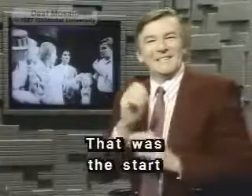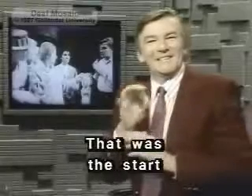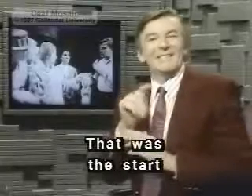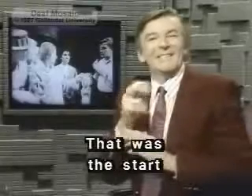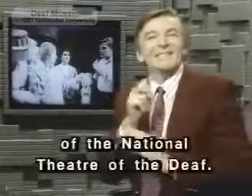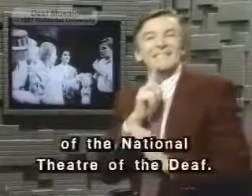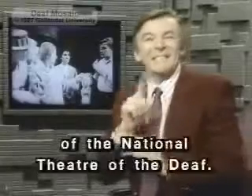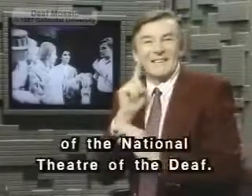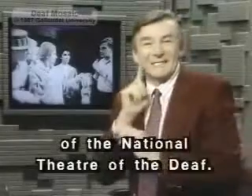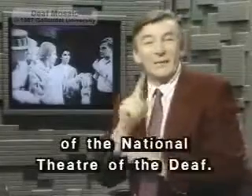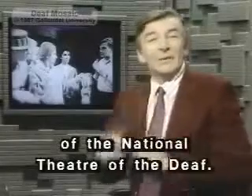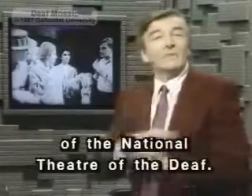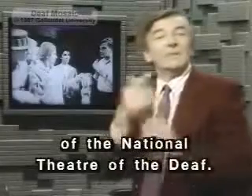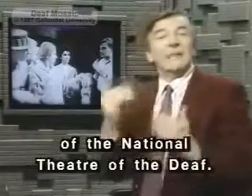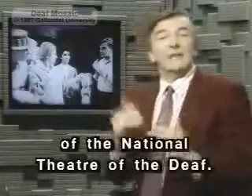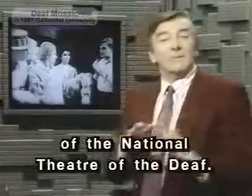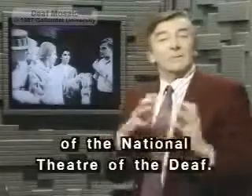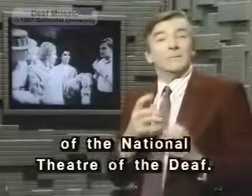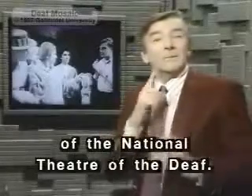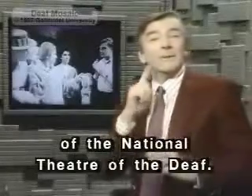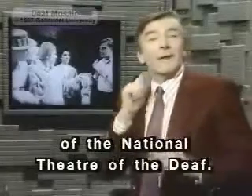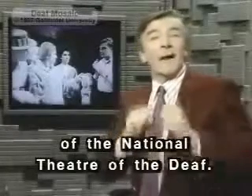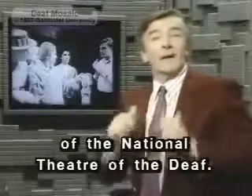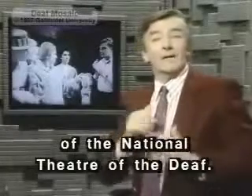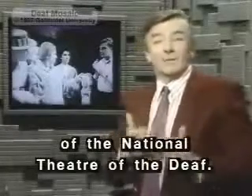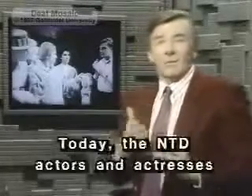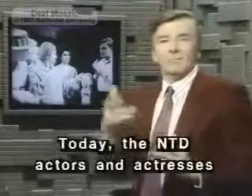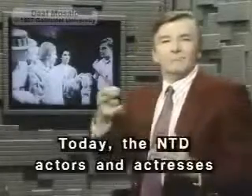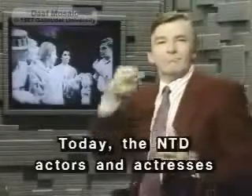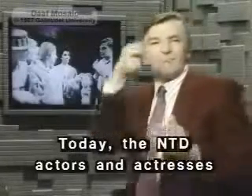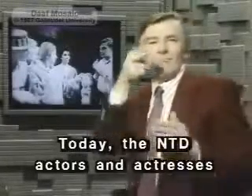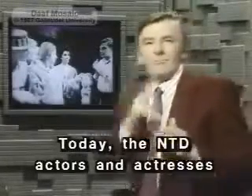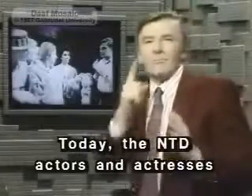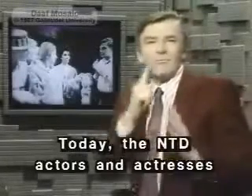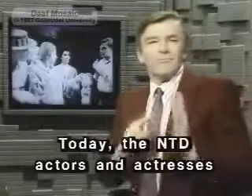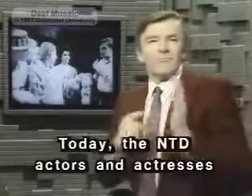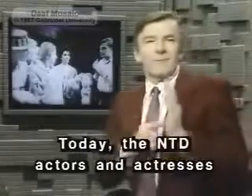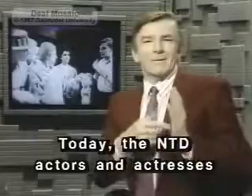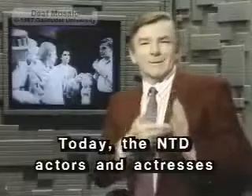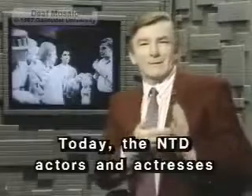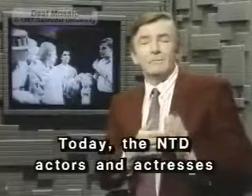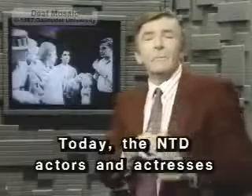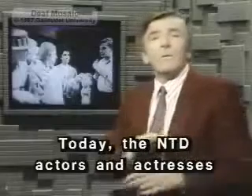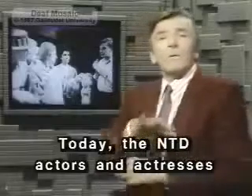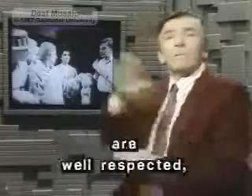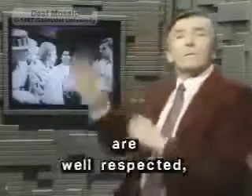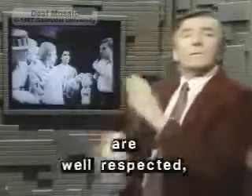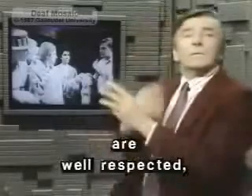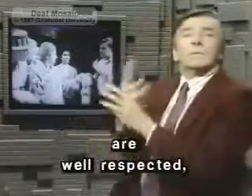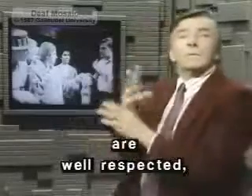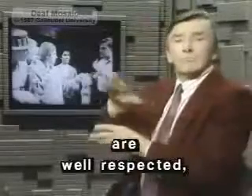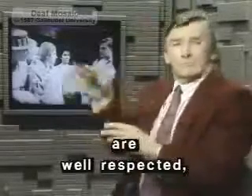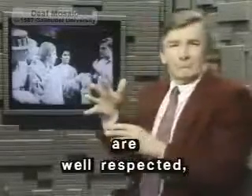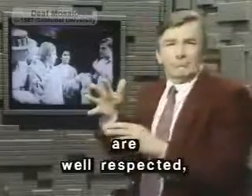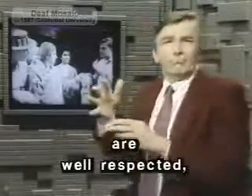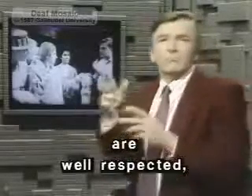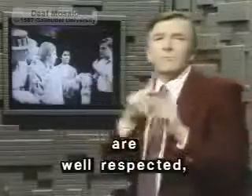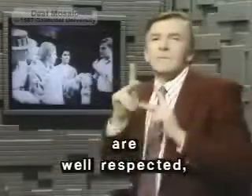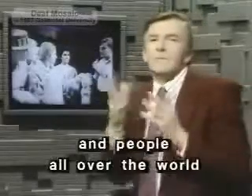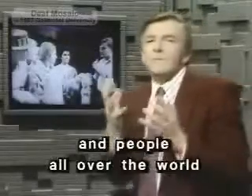start of the National Theater of the Deaf. Today, NTD actors and actresses are well-respected, and people all